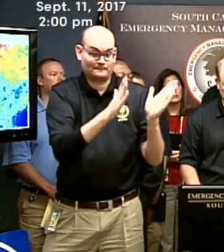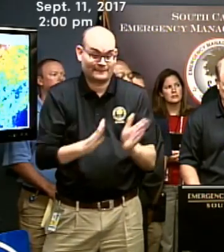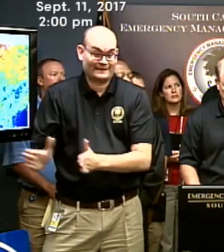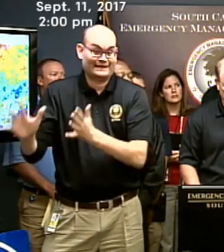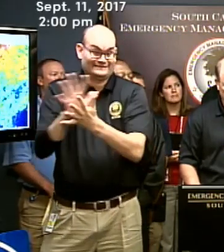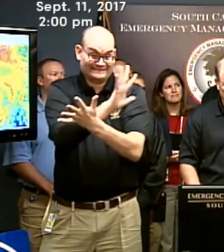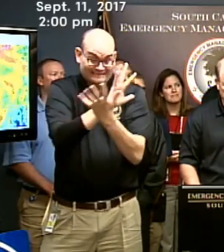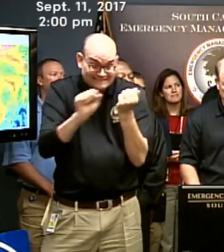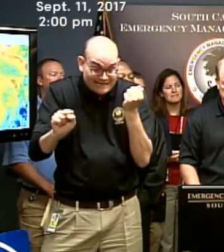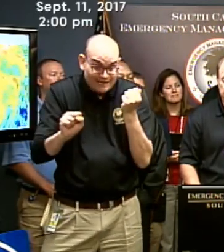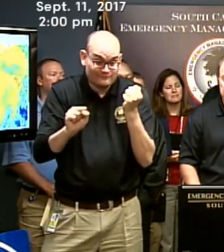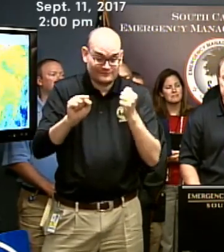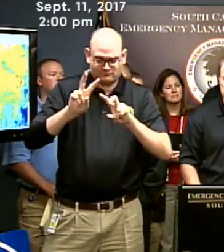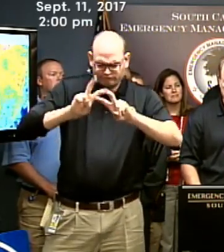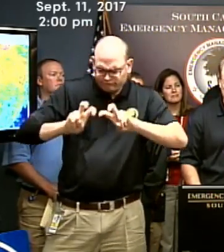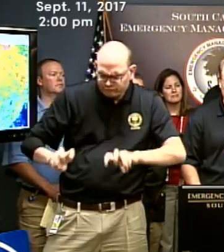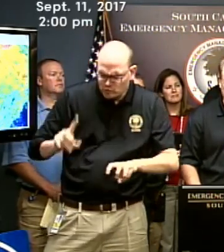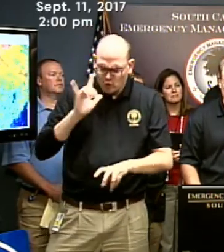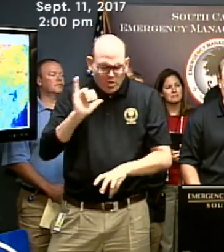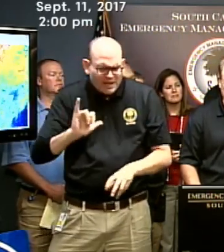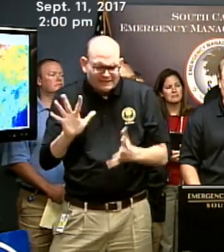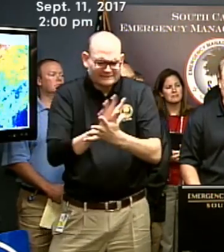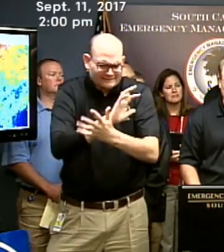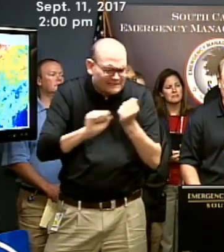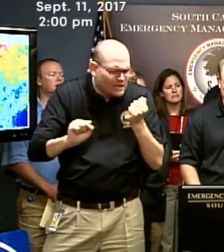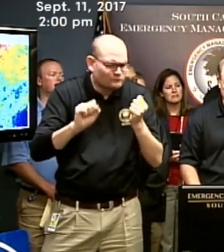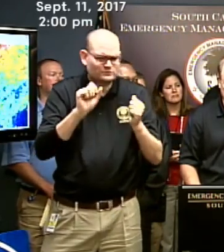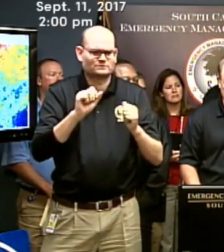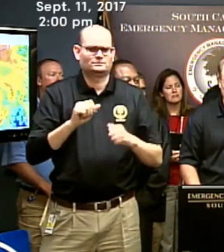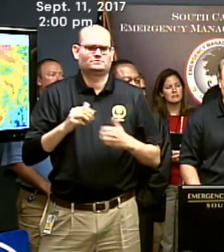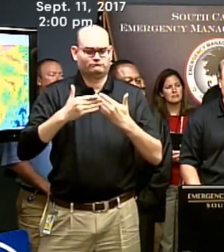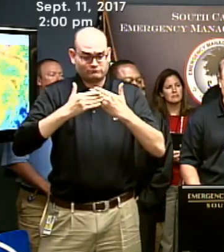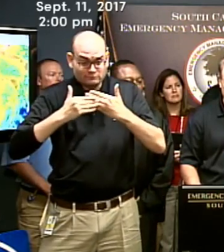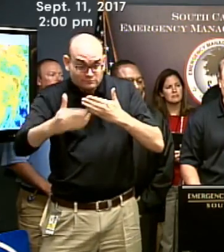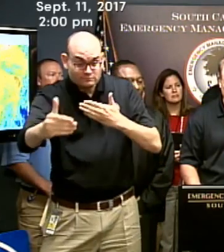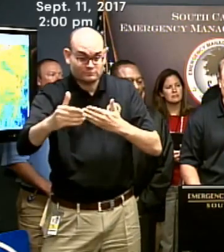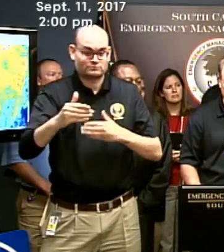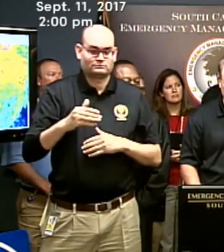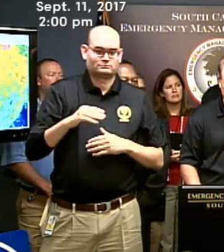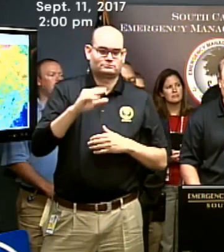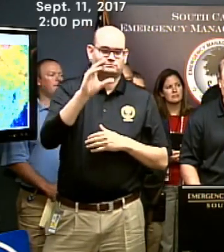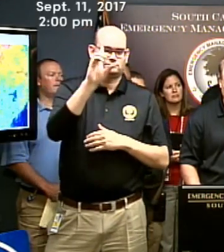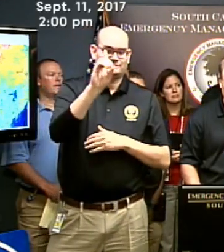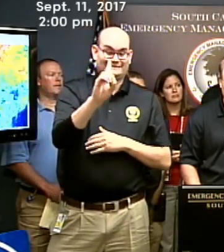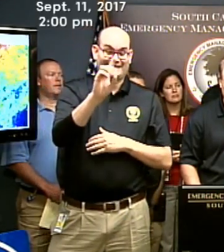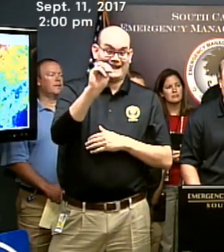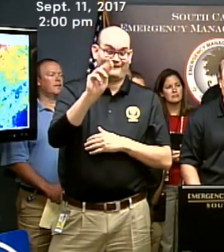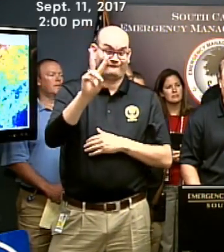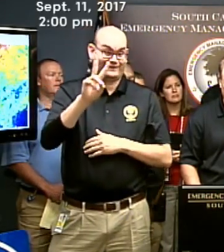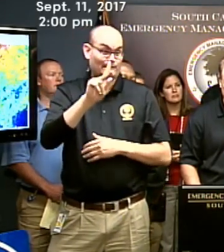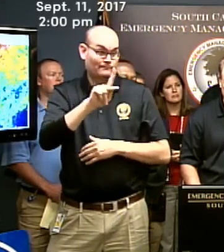goes on. We've got EMD personnel in Aiken, Anderson, Beaufort,